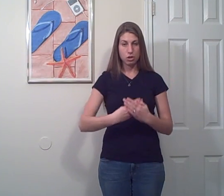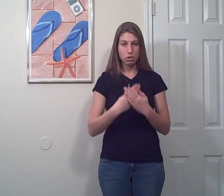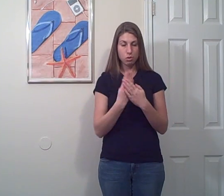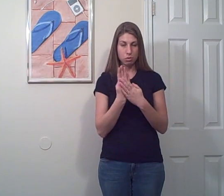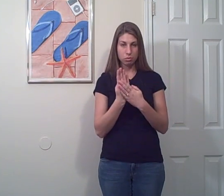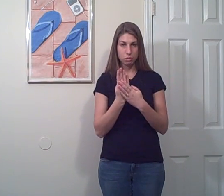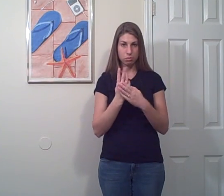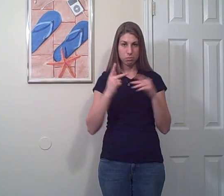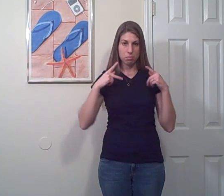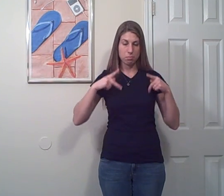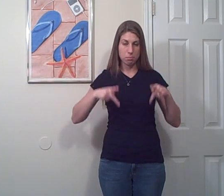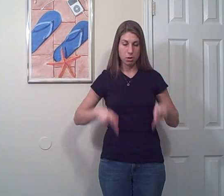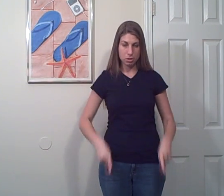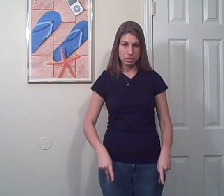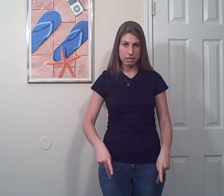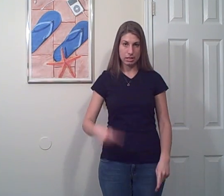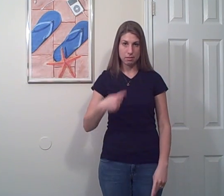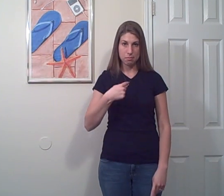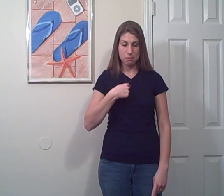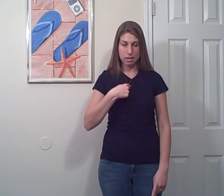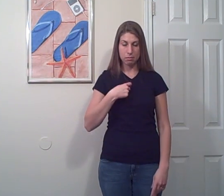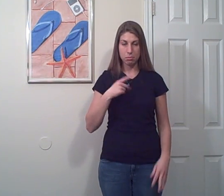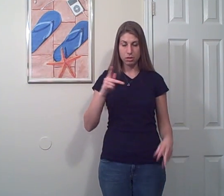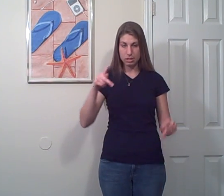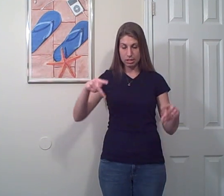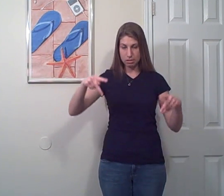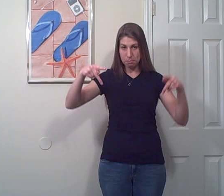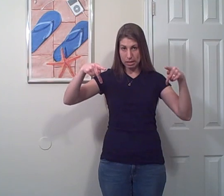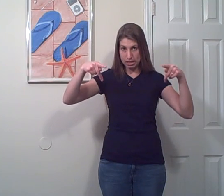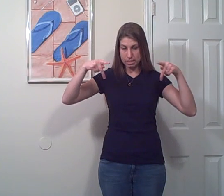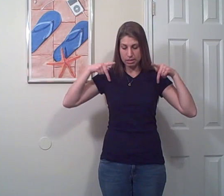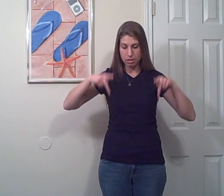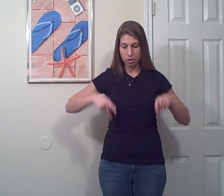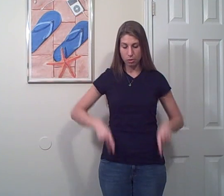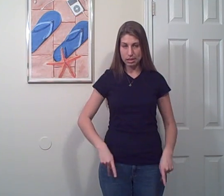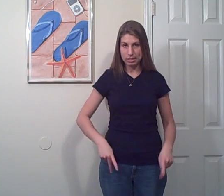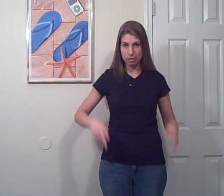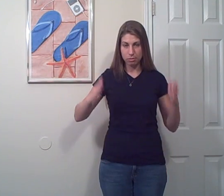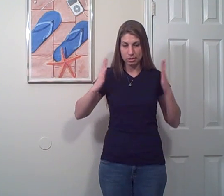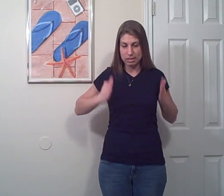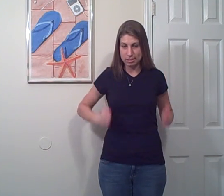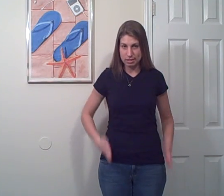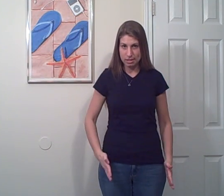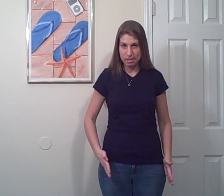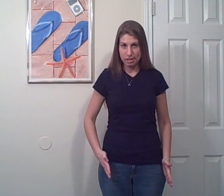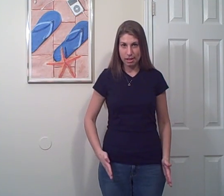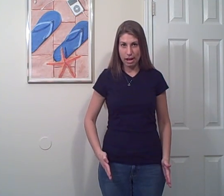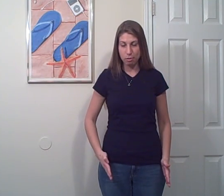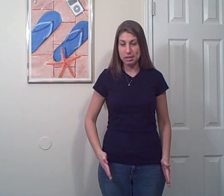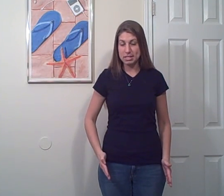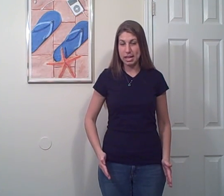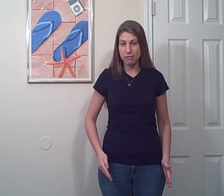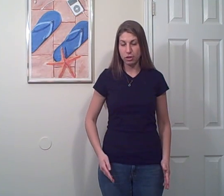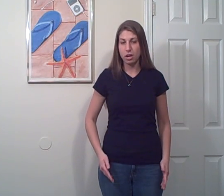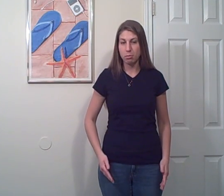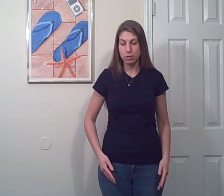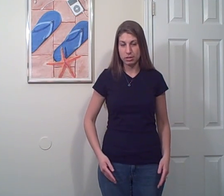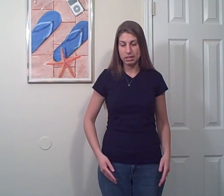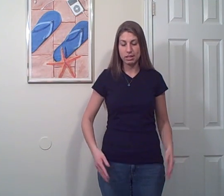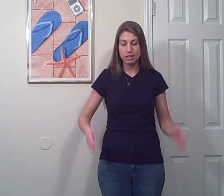new person, me. Person is P's, going down, where this is how you make Savior a person.